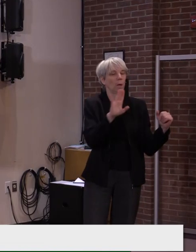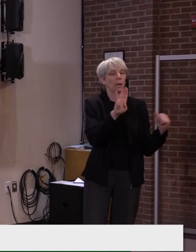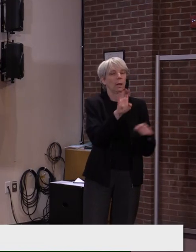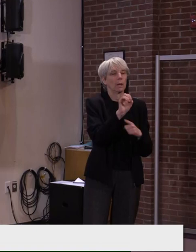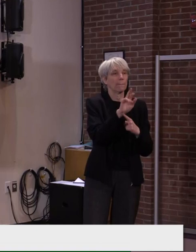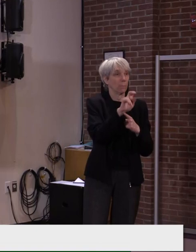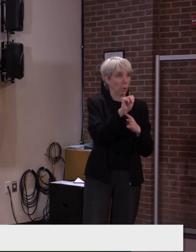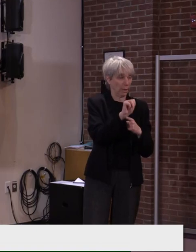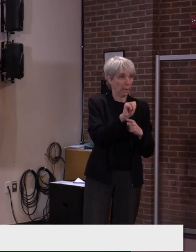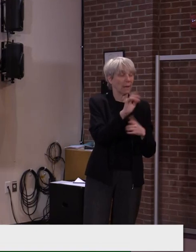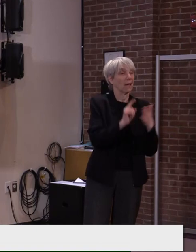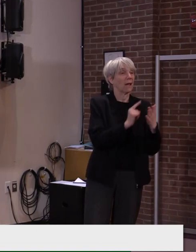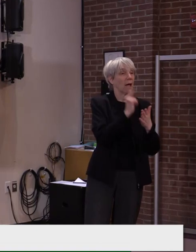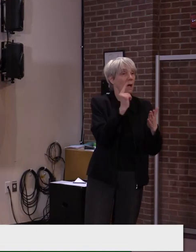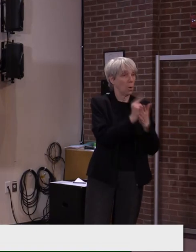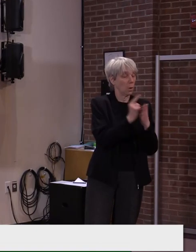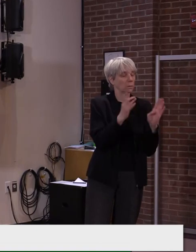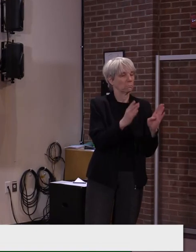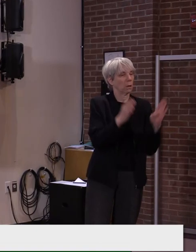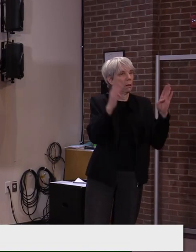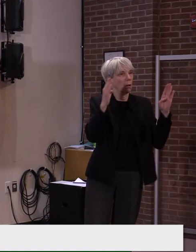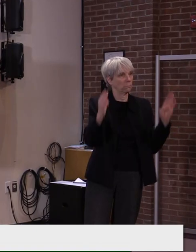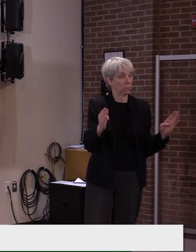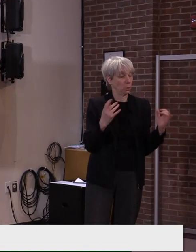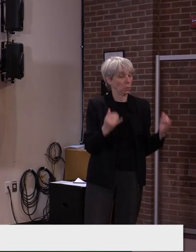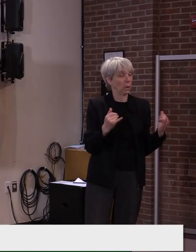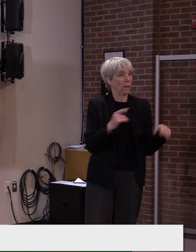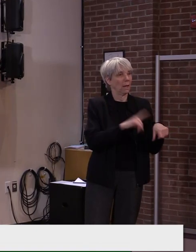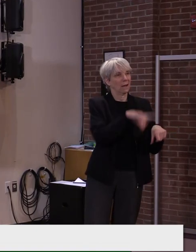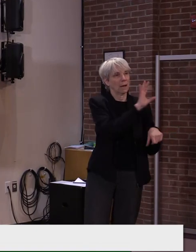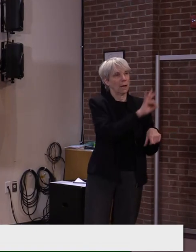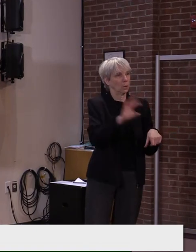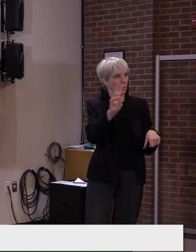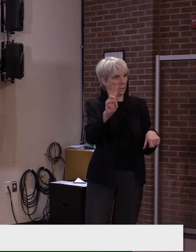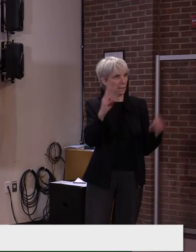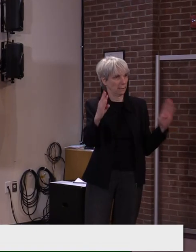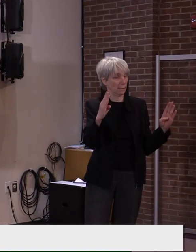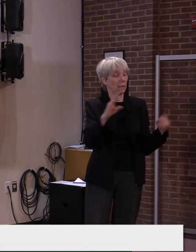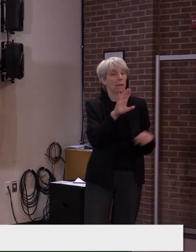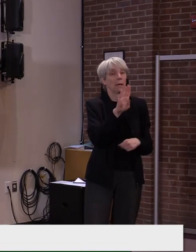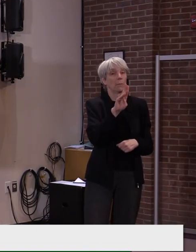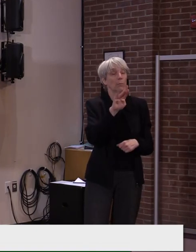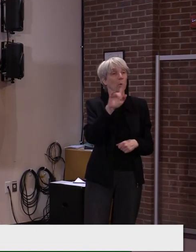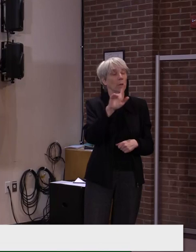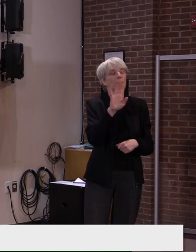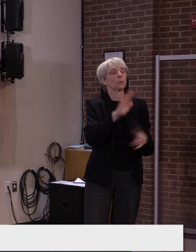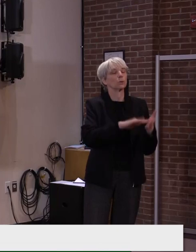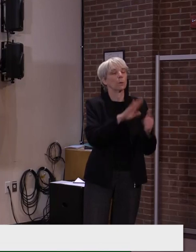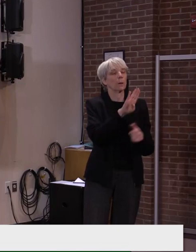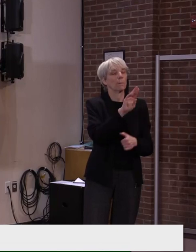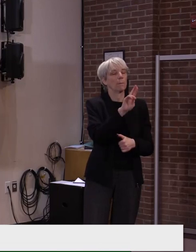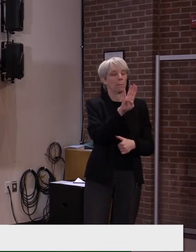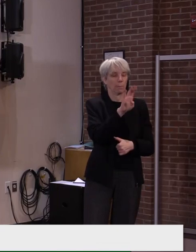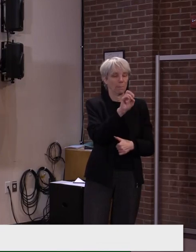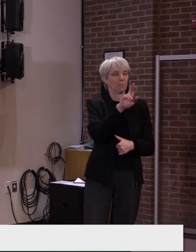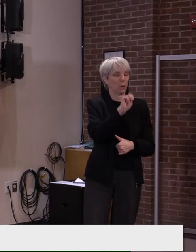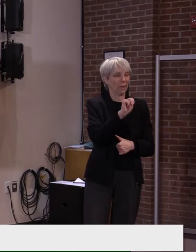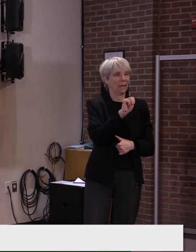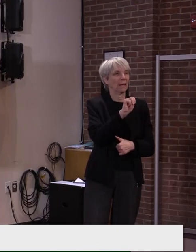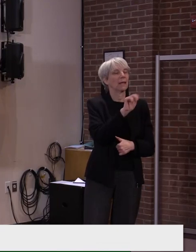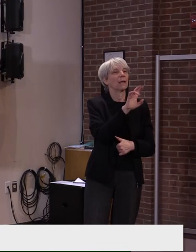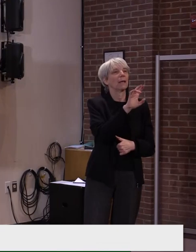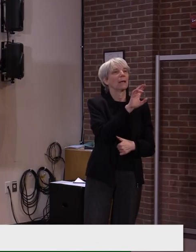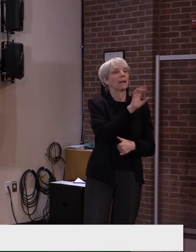Berlin hours have been increased today from 9 to 6. Berlin on Wednesday will be